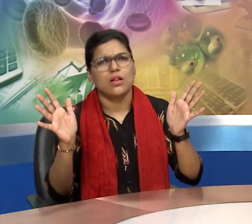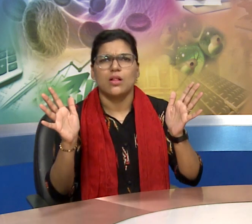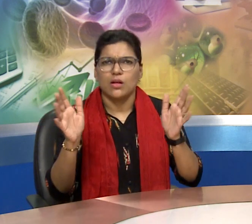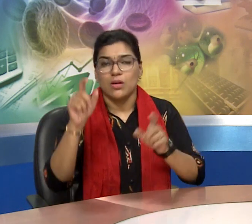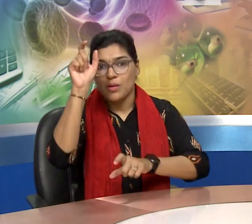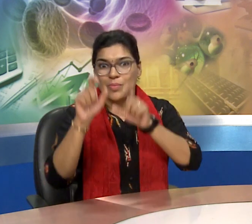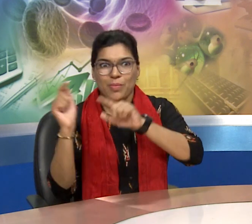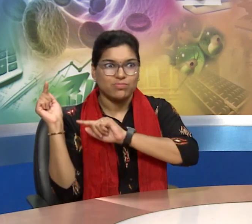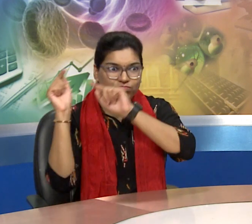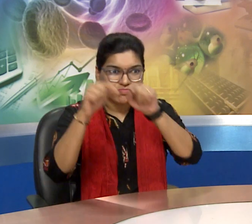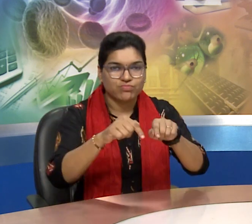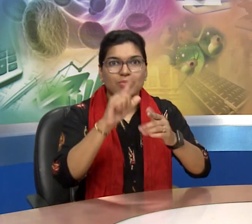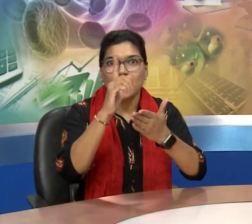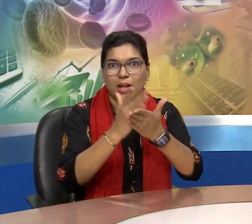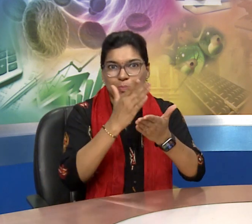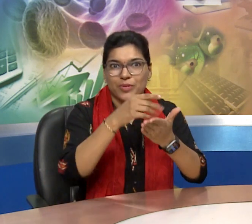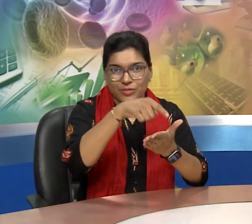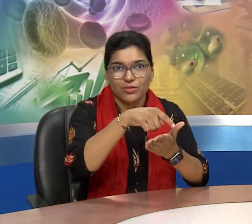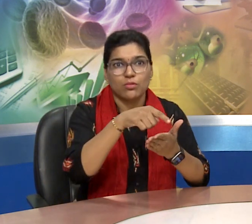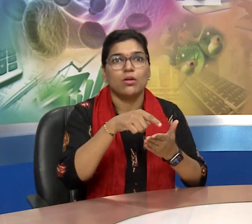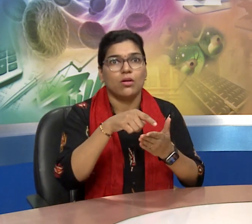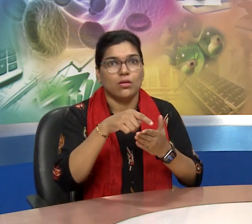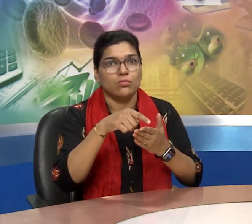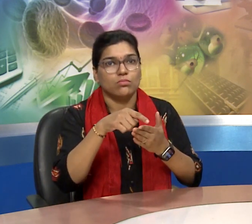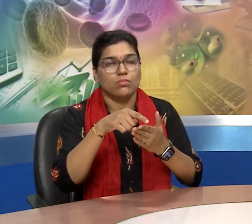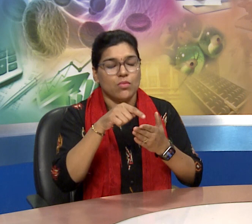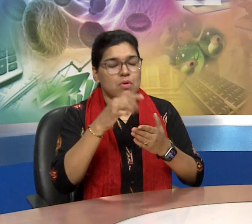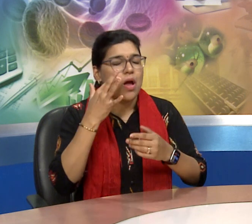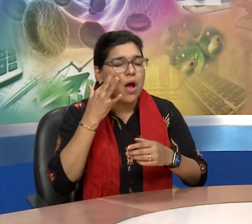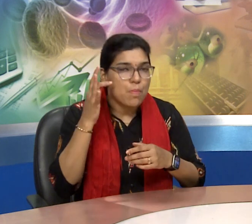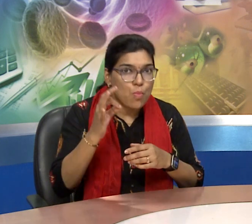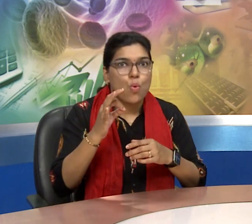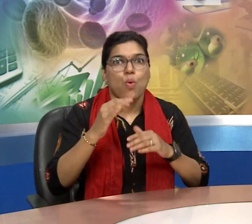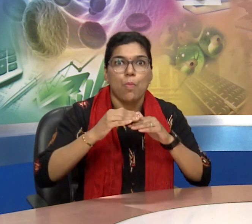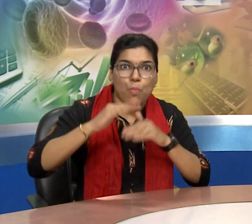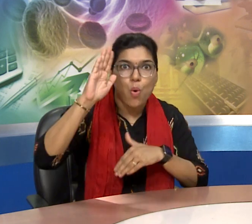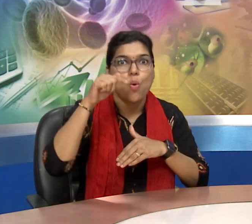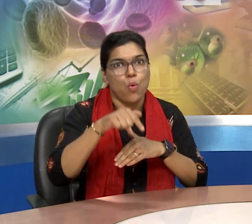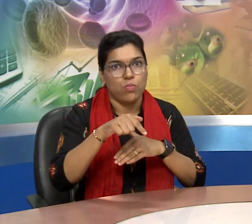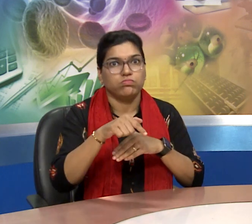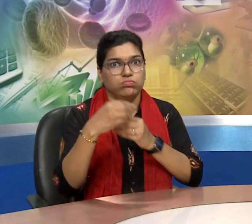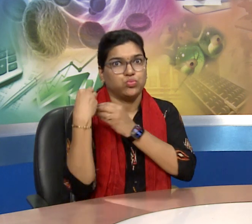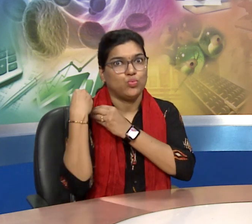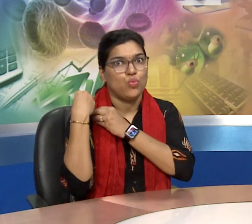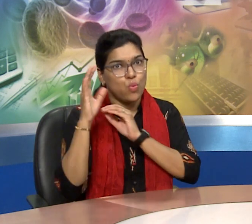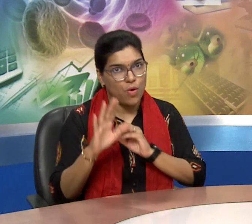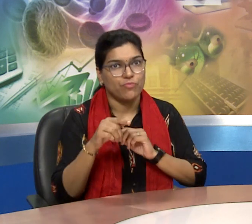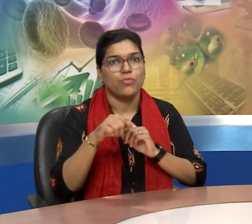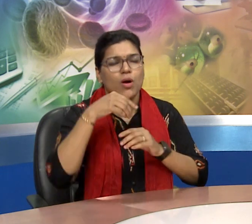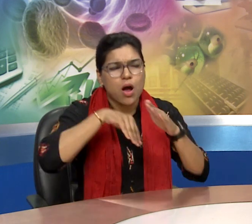is the libraries in general and public libraries in particular. They both have a